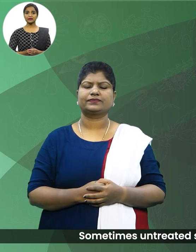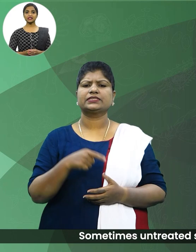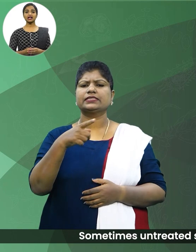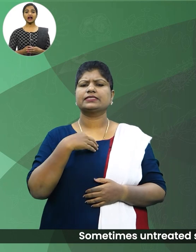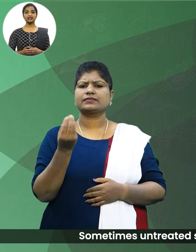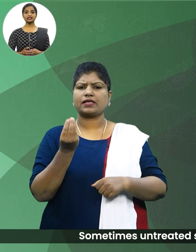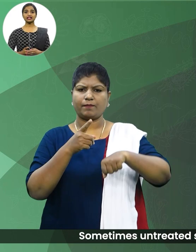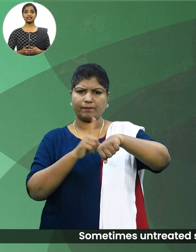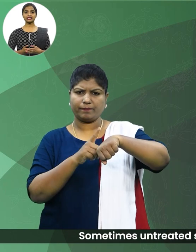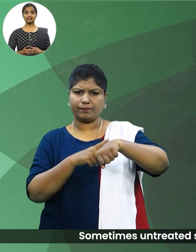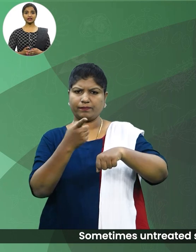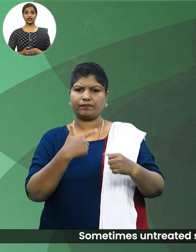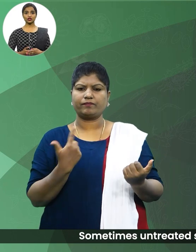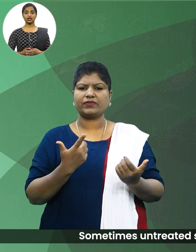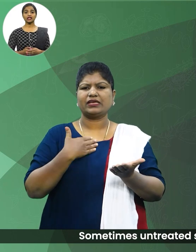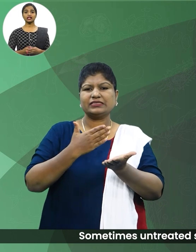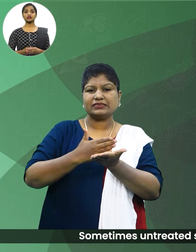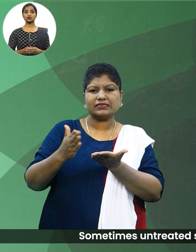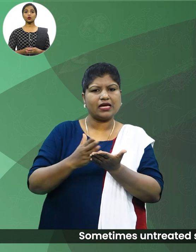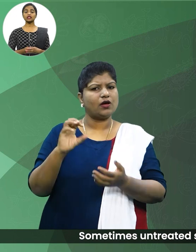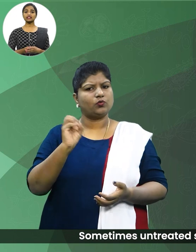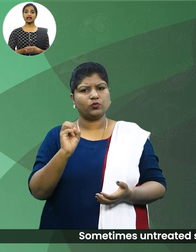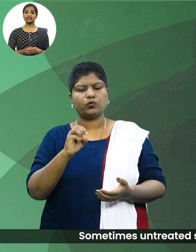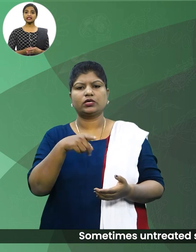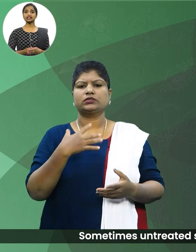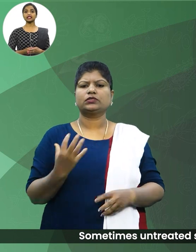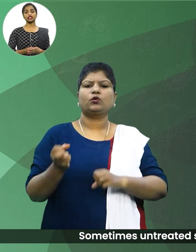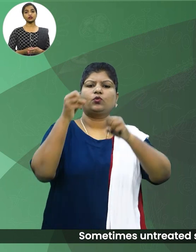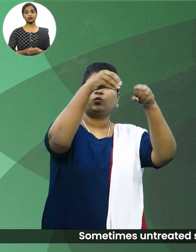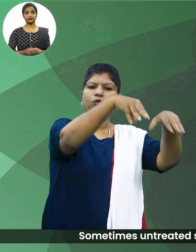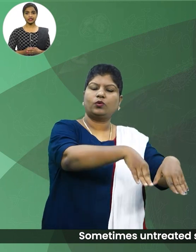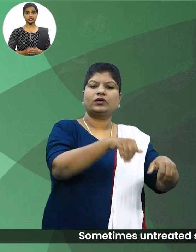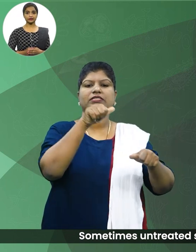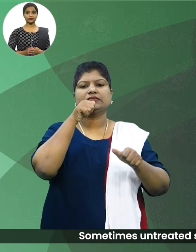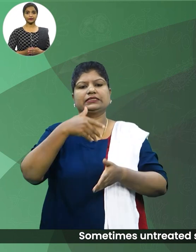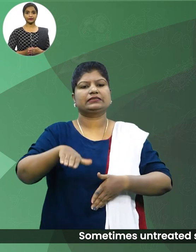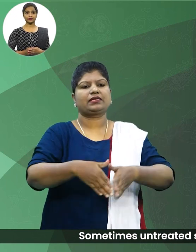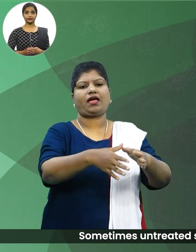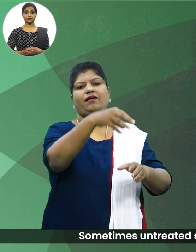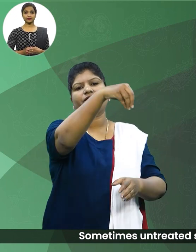Sometimes untreated sewage is thrown directly into rivers.